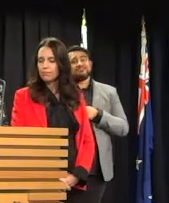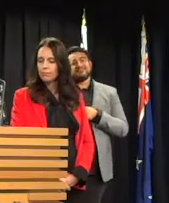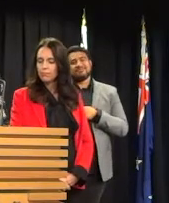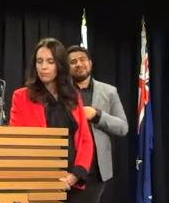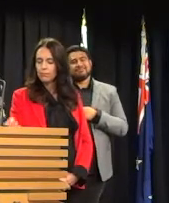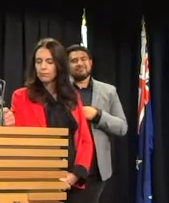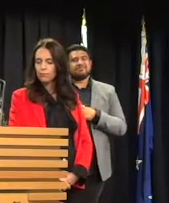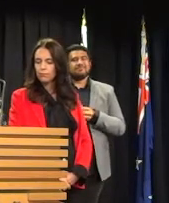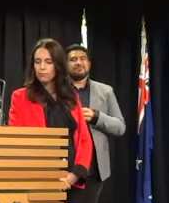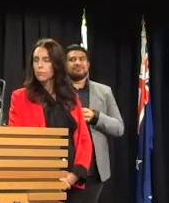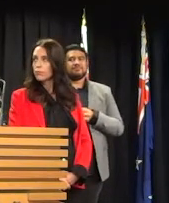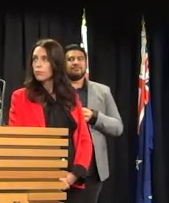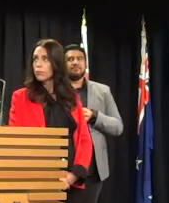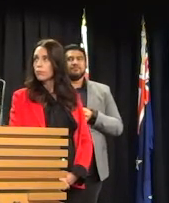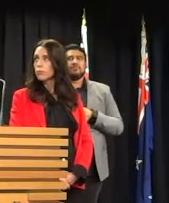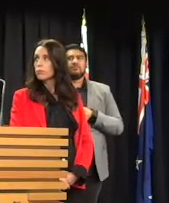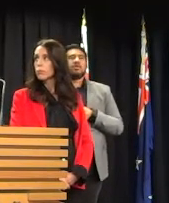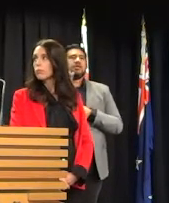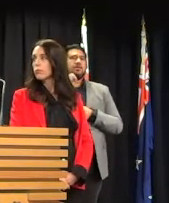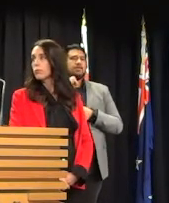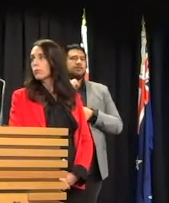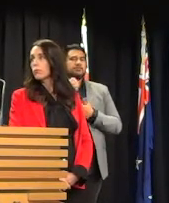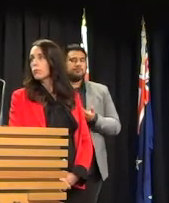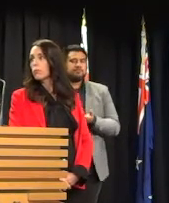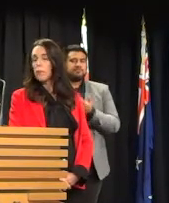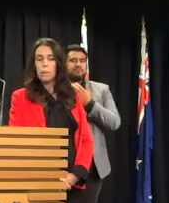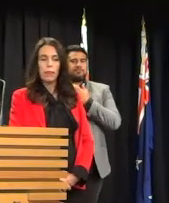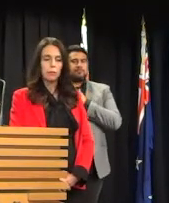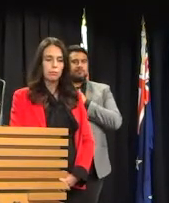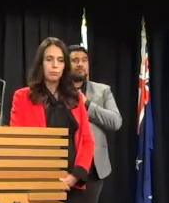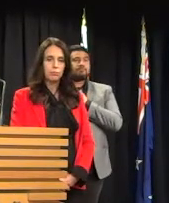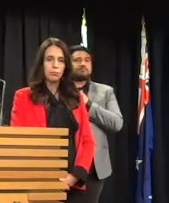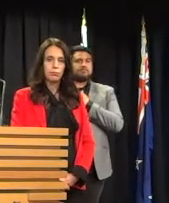Yes, so I've been tasked with